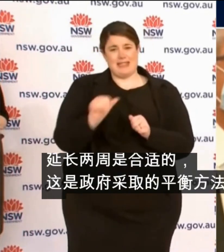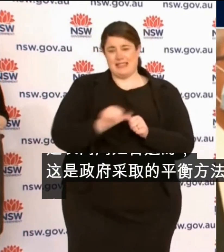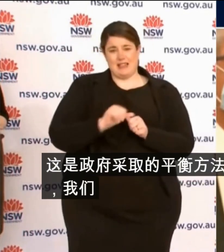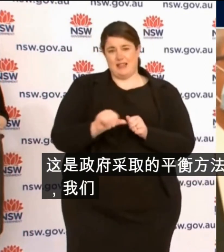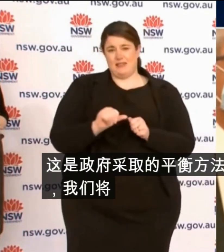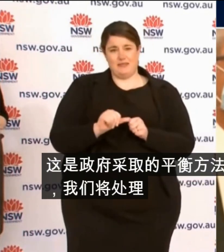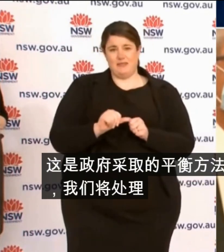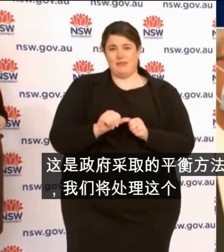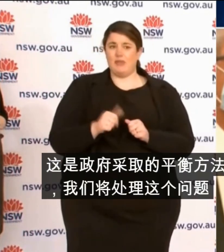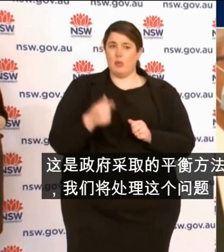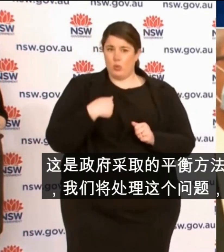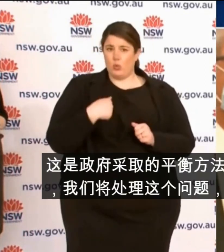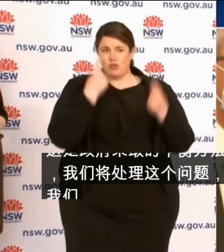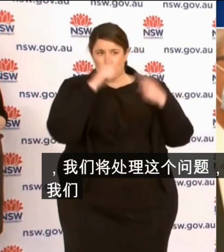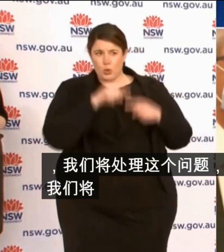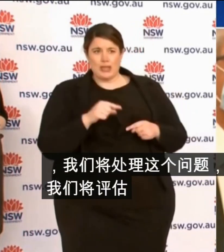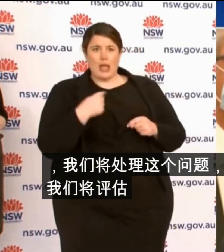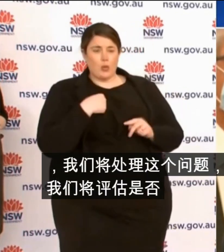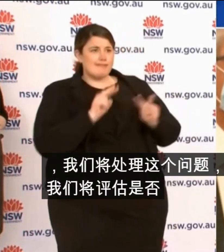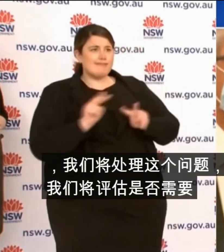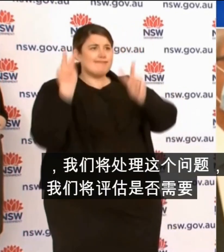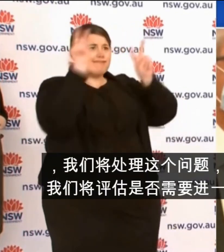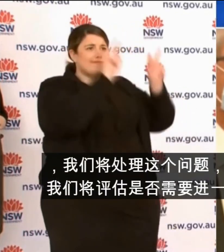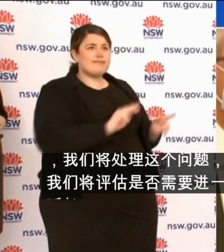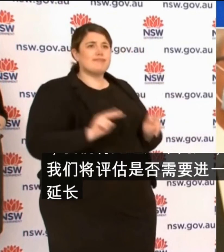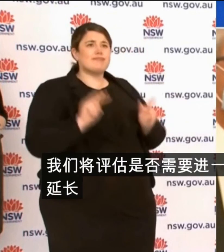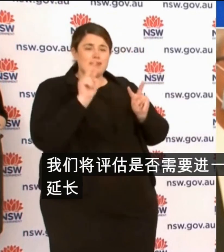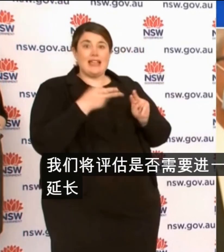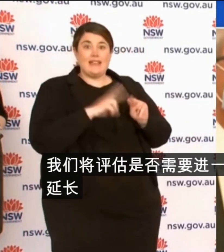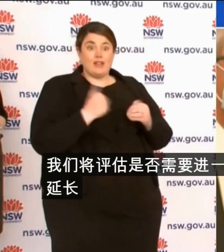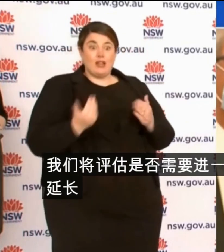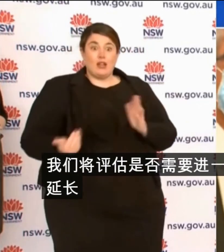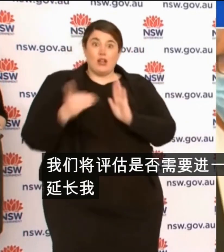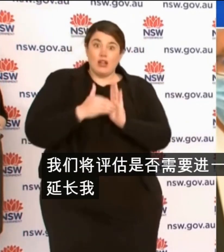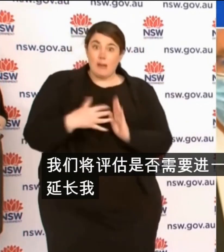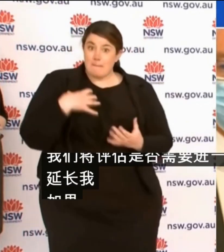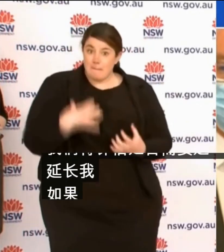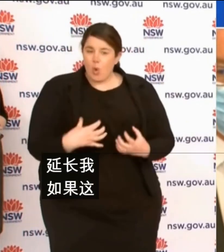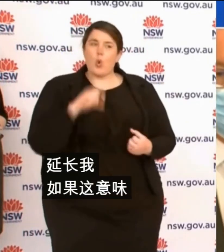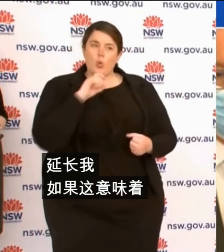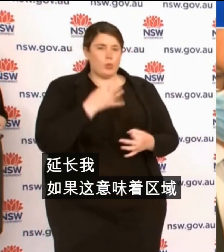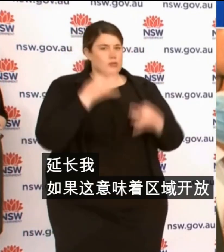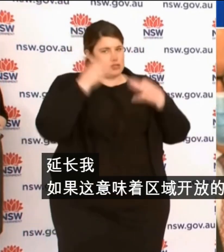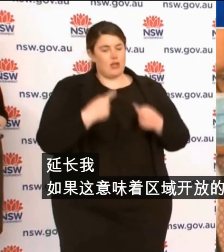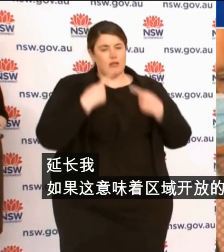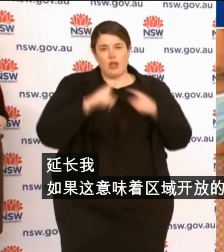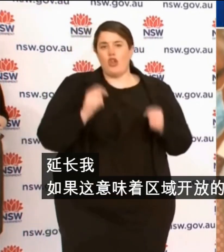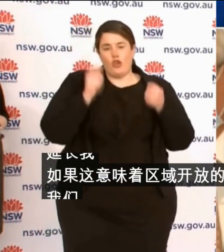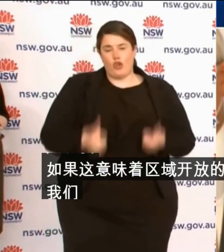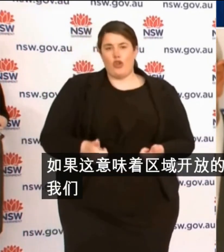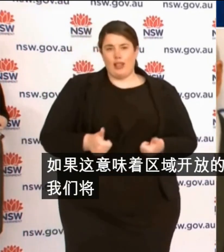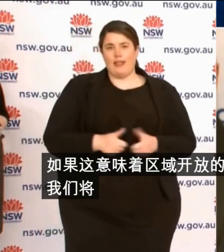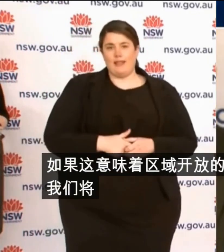by the government. And we'll deal with that, we'll assess that. If it means further extension, we'll make that decision early. If it means an opportunity